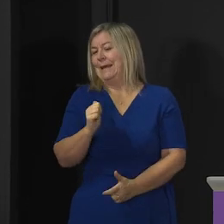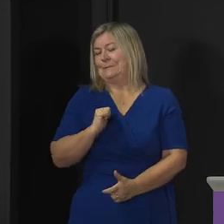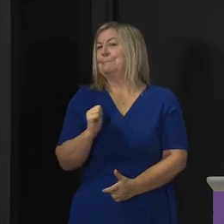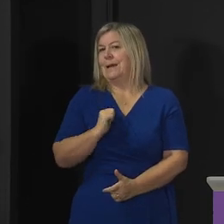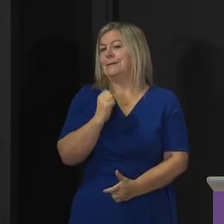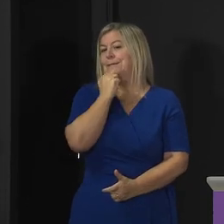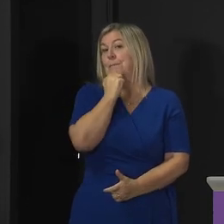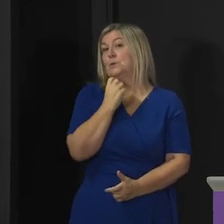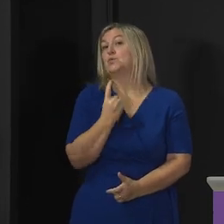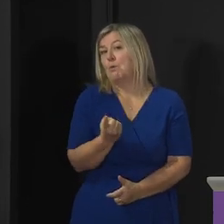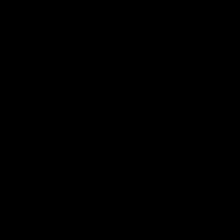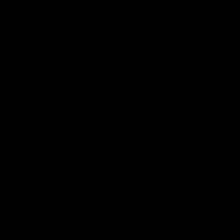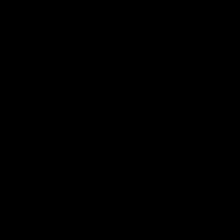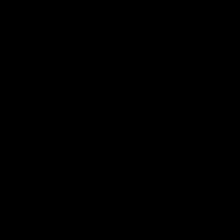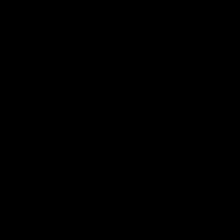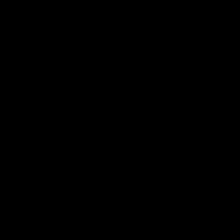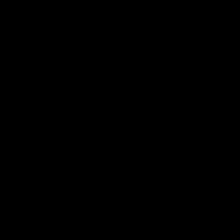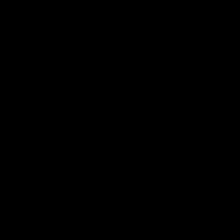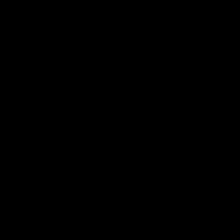that number to rise again tomorrow.